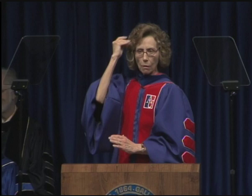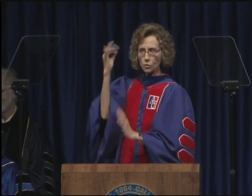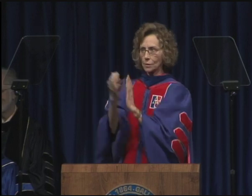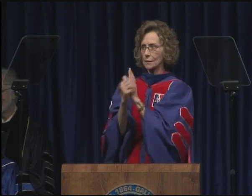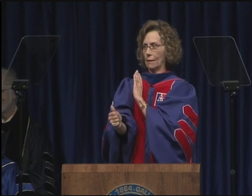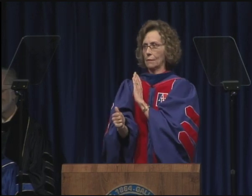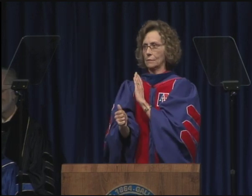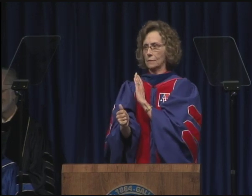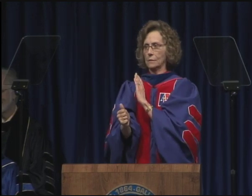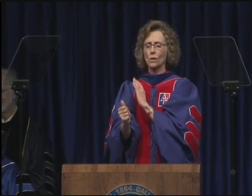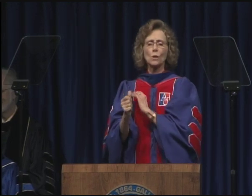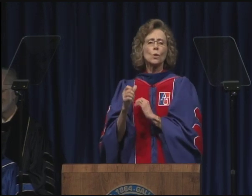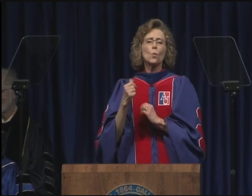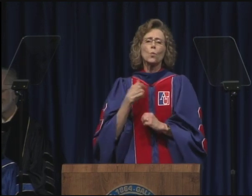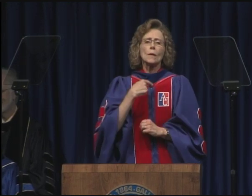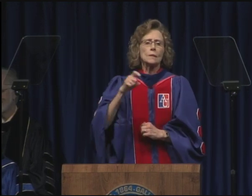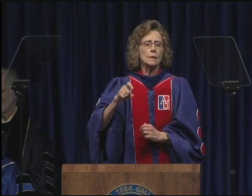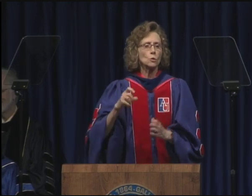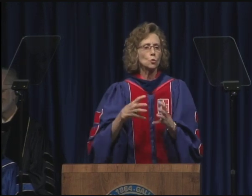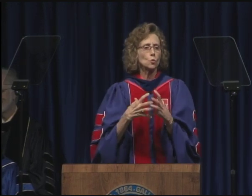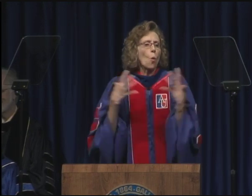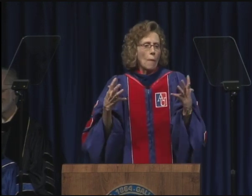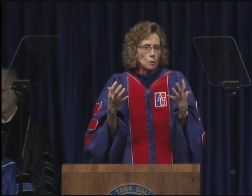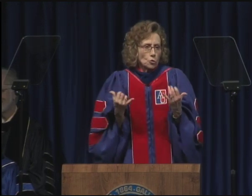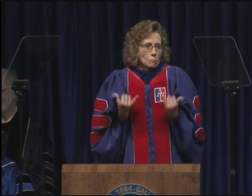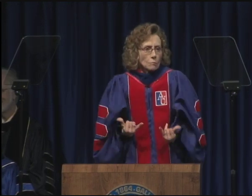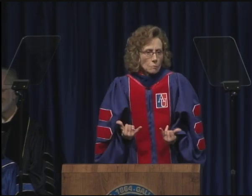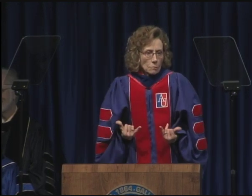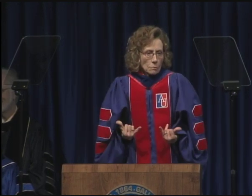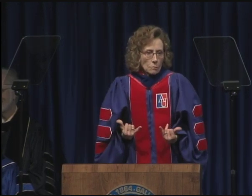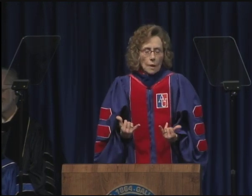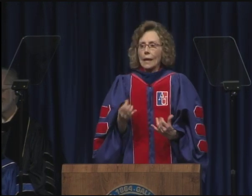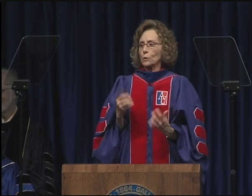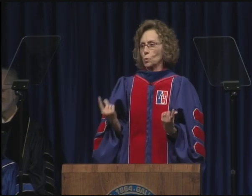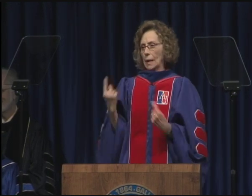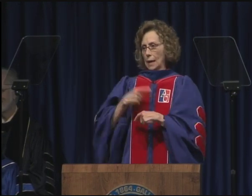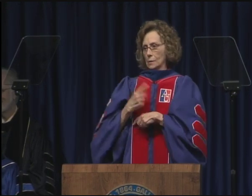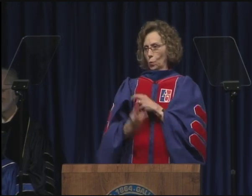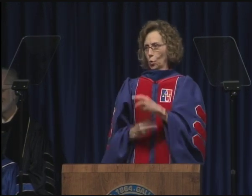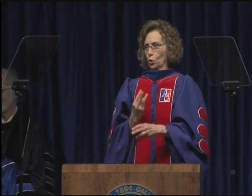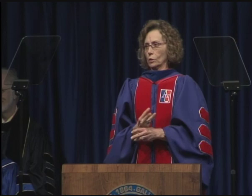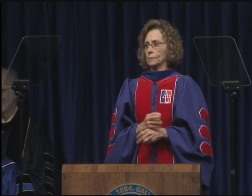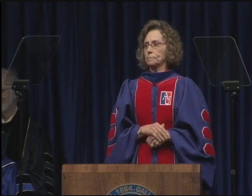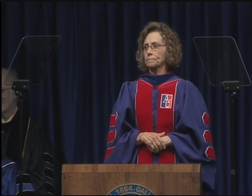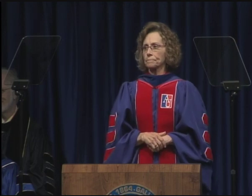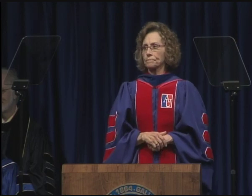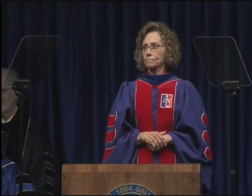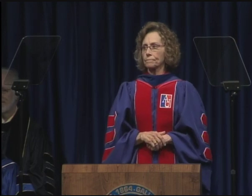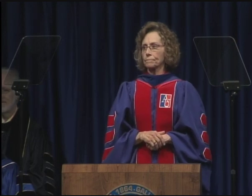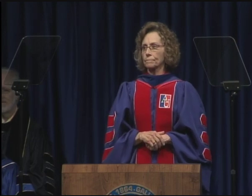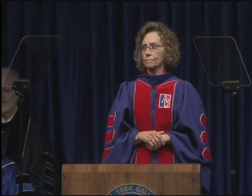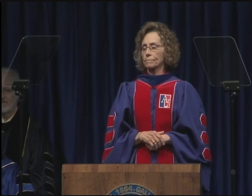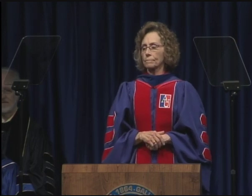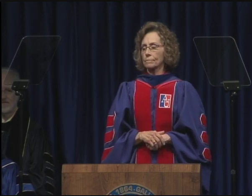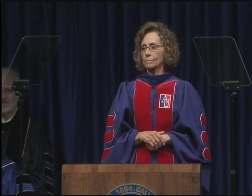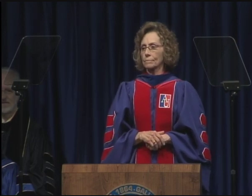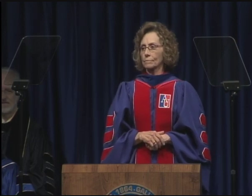and providing yourselves with the professional knowledge and skills so urgently needed